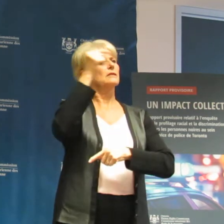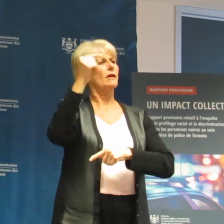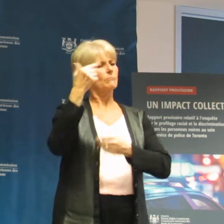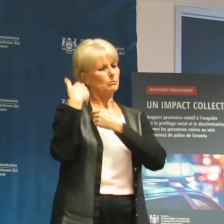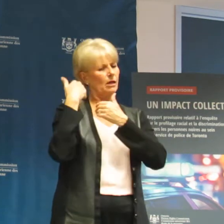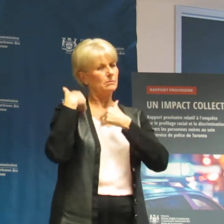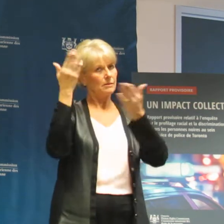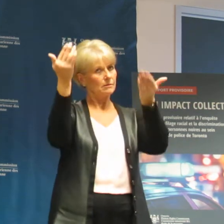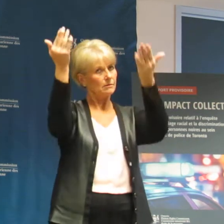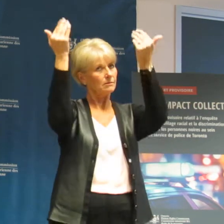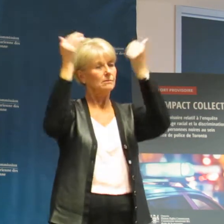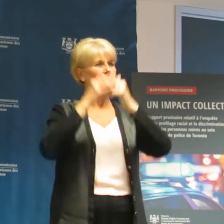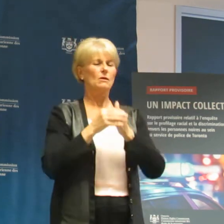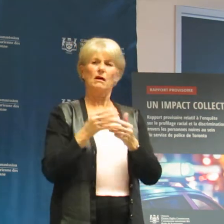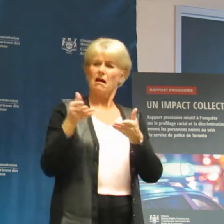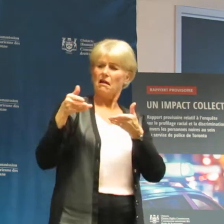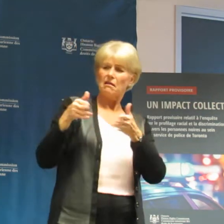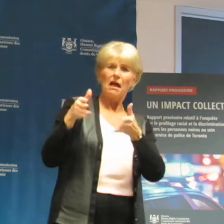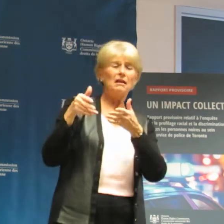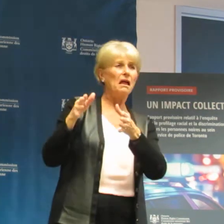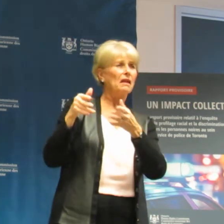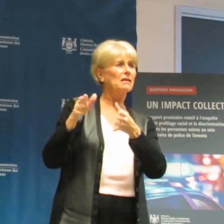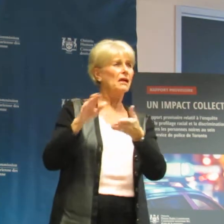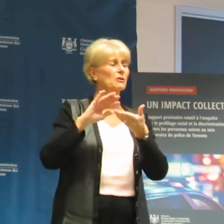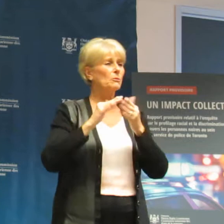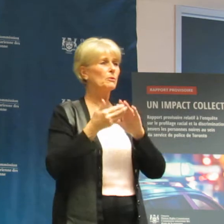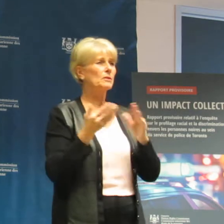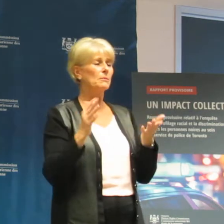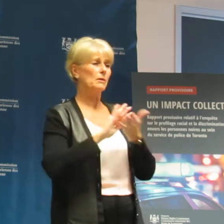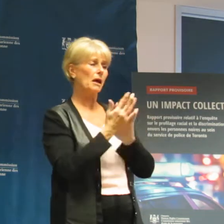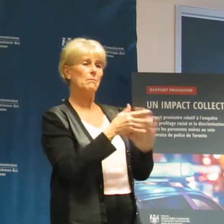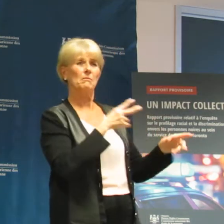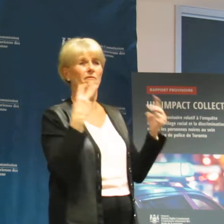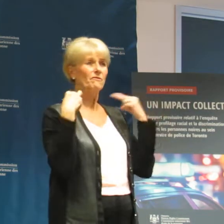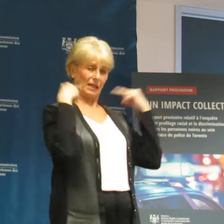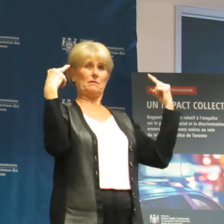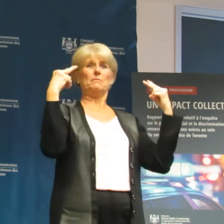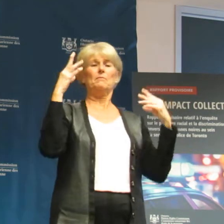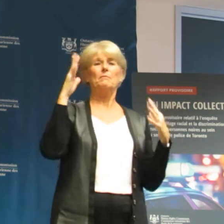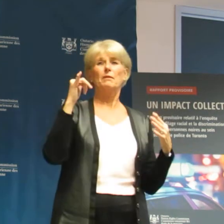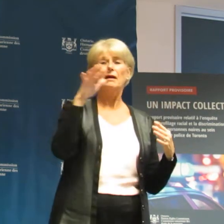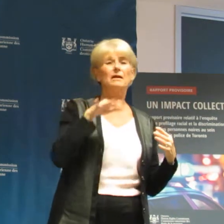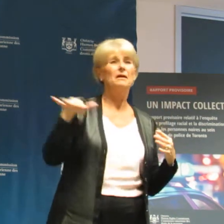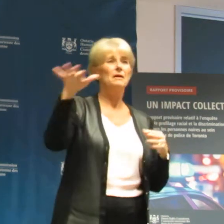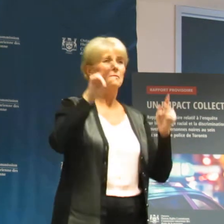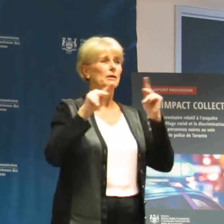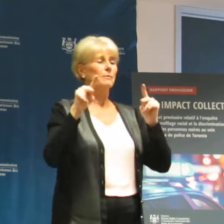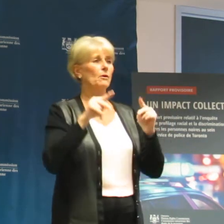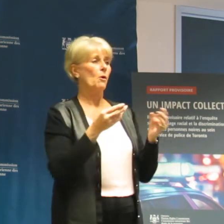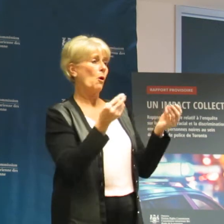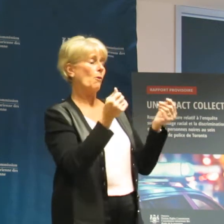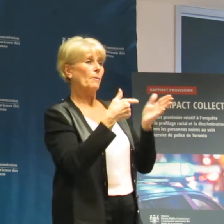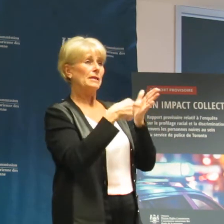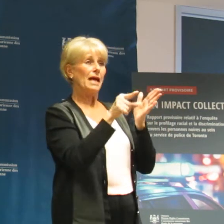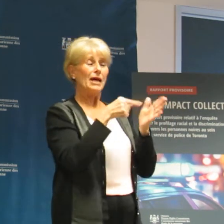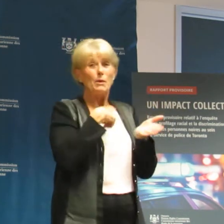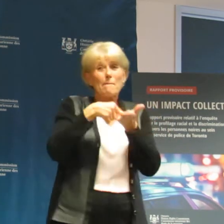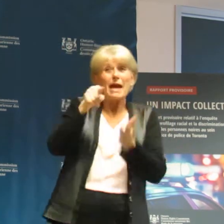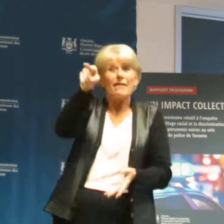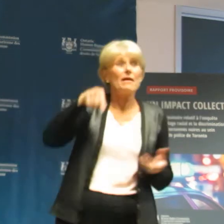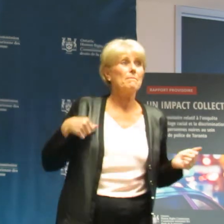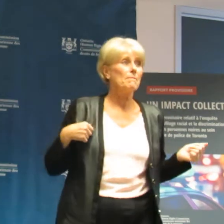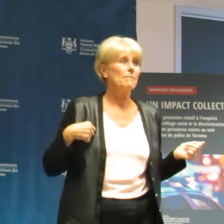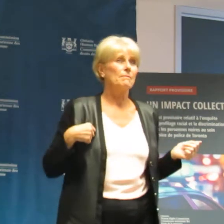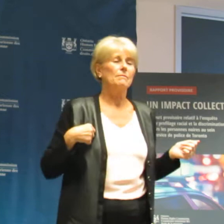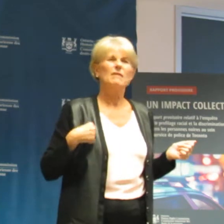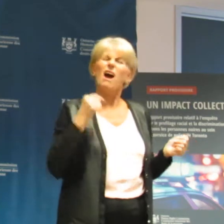responsible for allowing our communities to be victimized by people our property tax dollars pay.